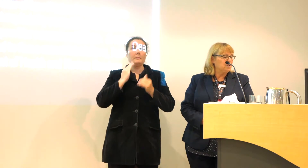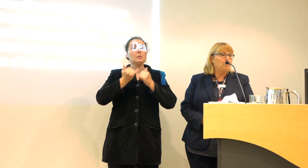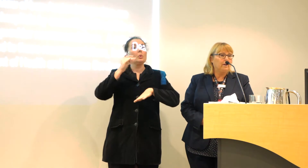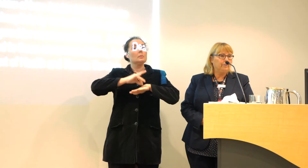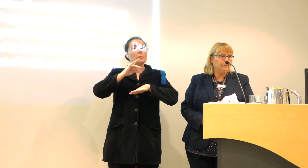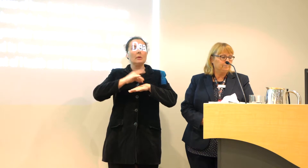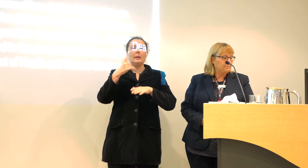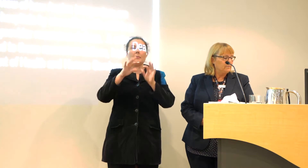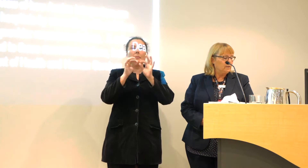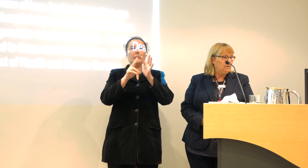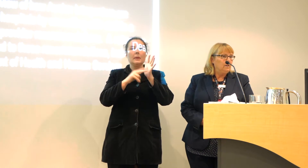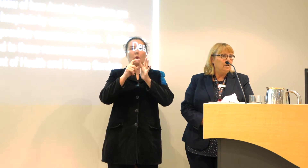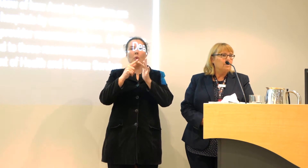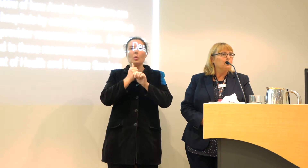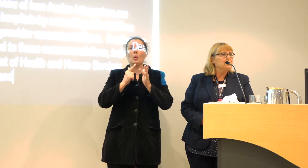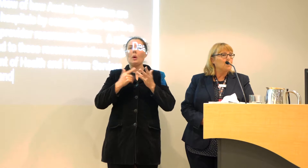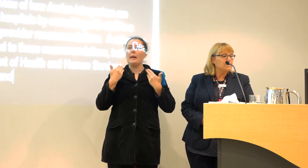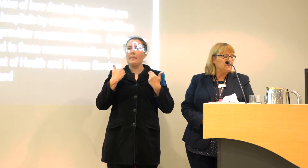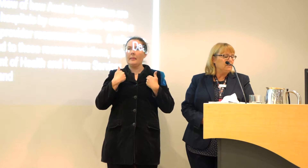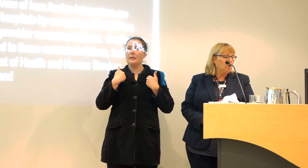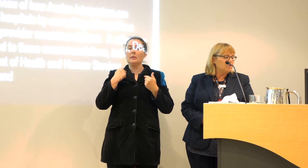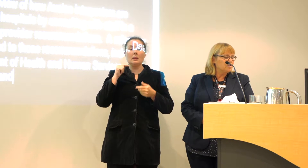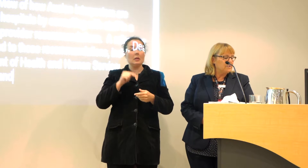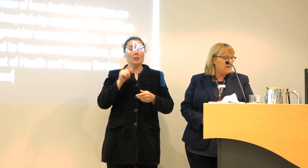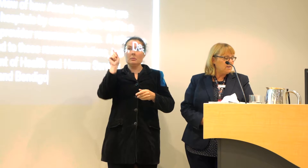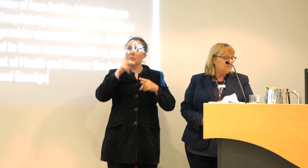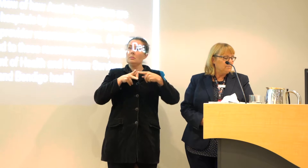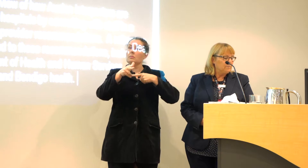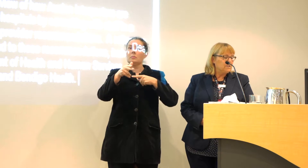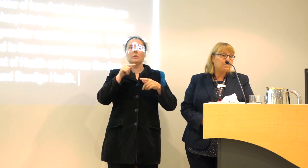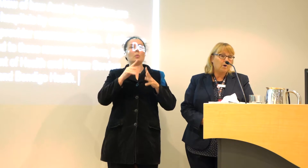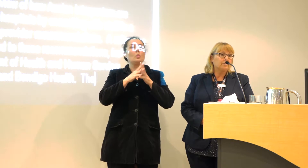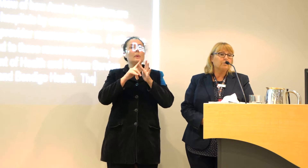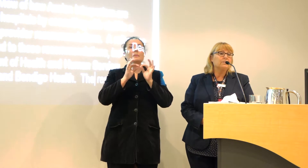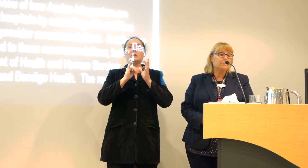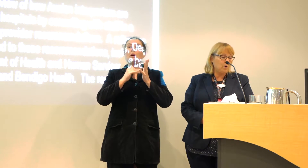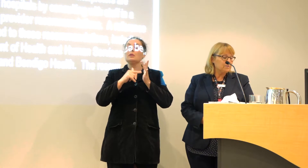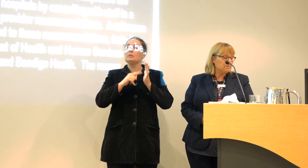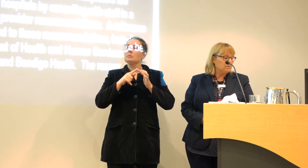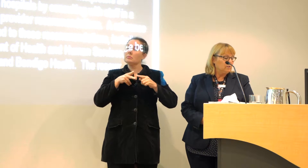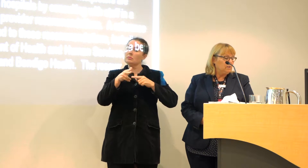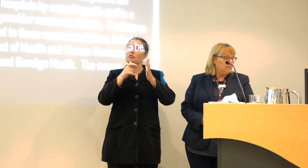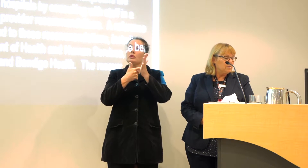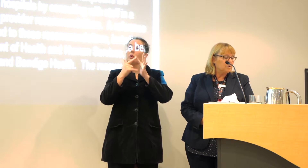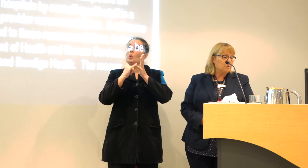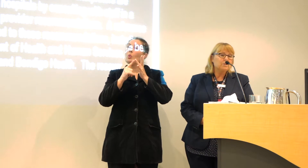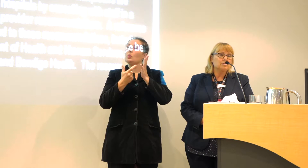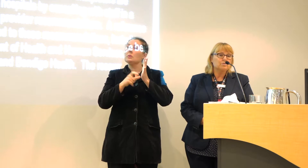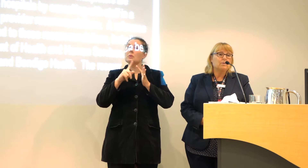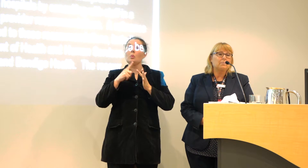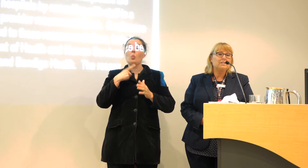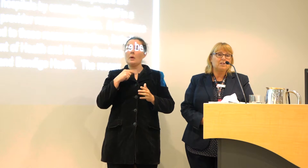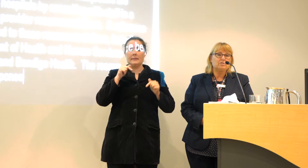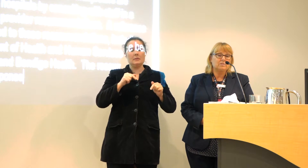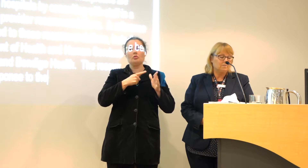and Bendigo Health. The resource being launched today is part of the response to the